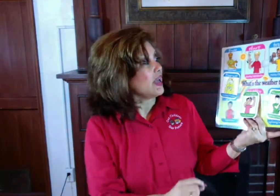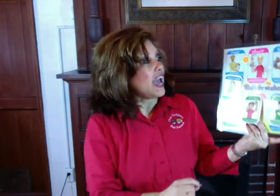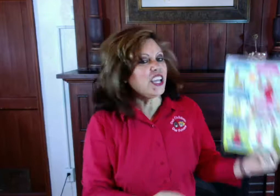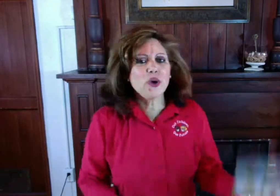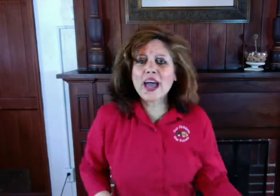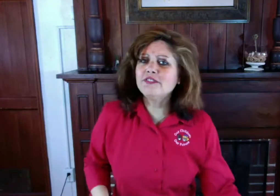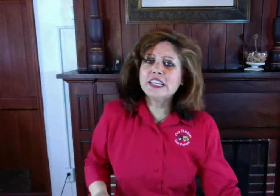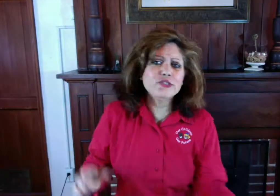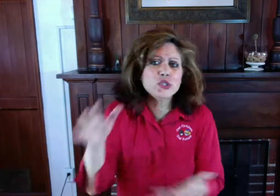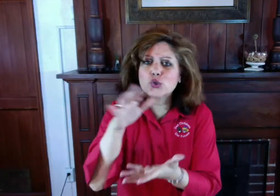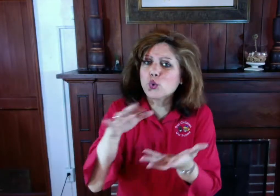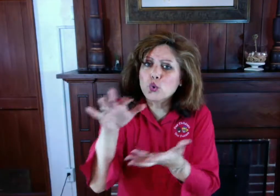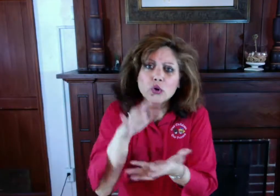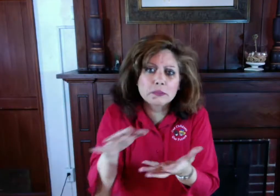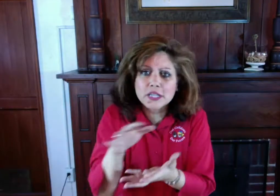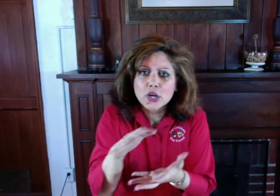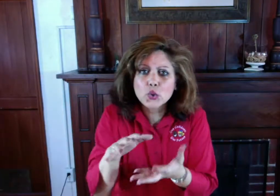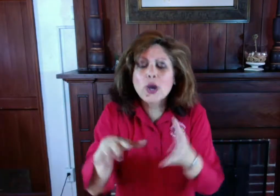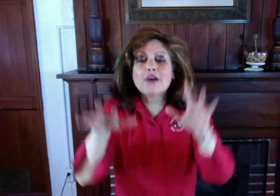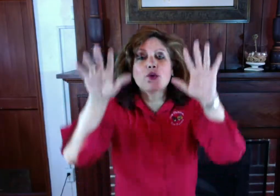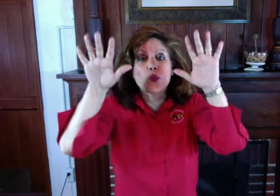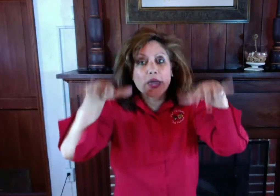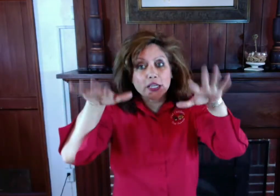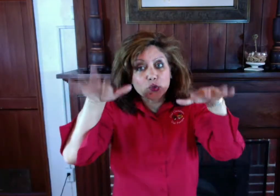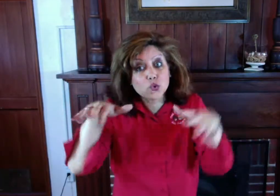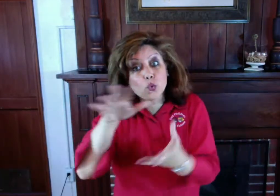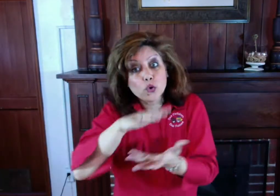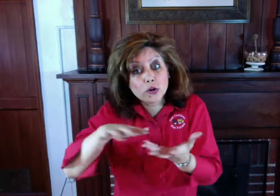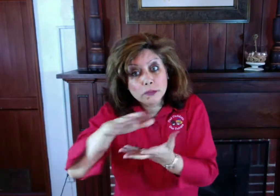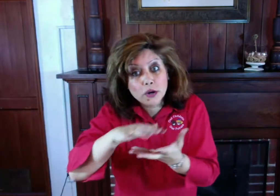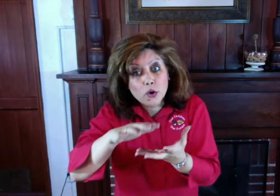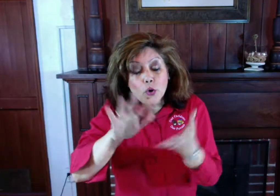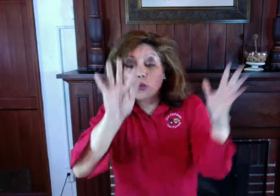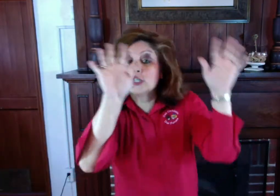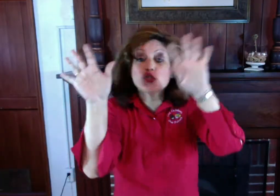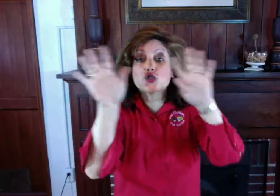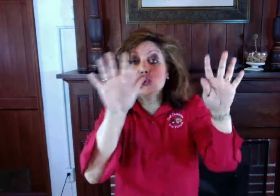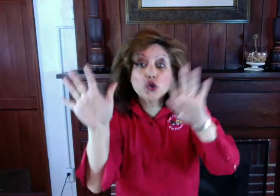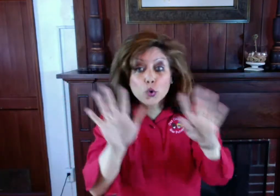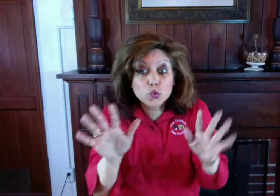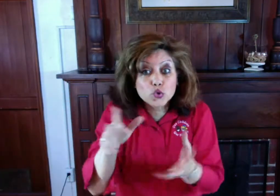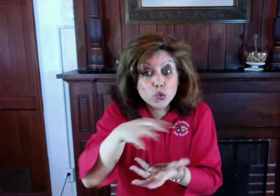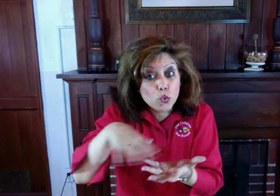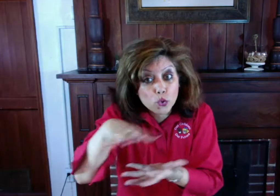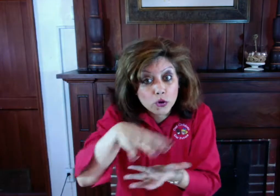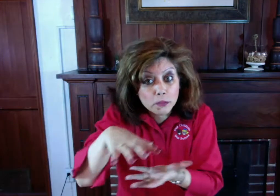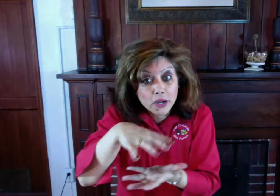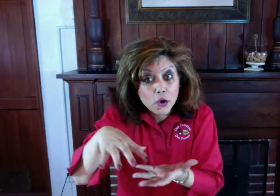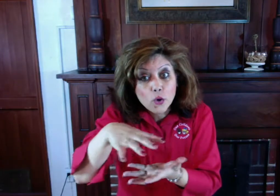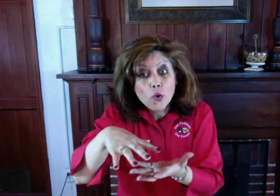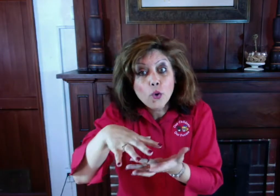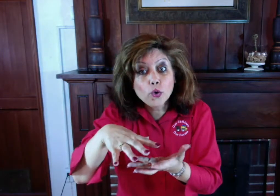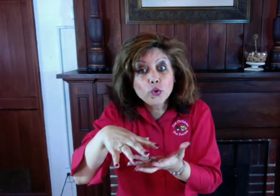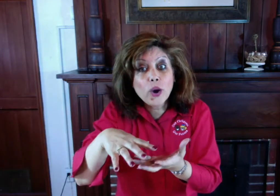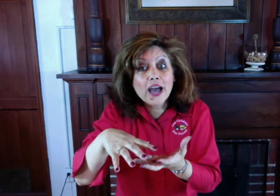And you have different storms. You have a rainstorm or a snowstorm, or you have